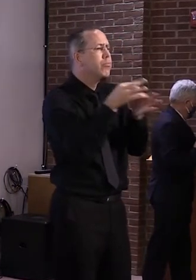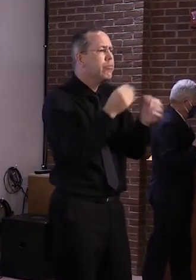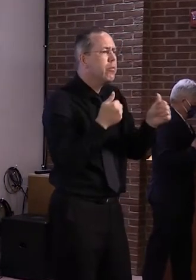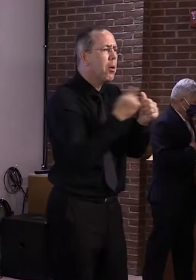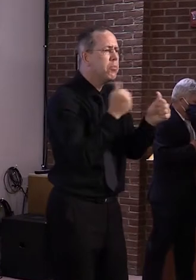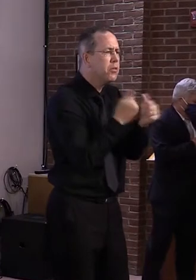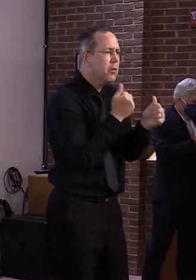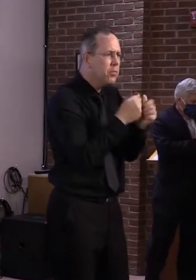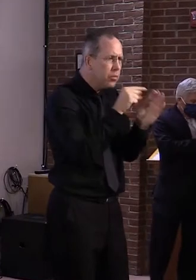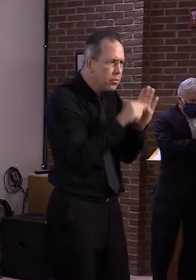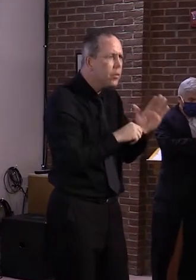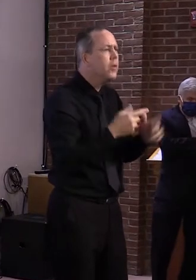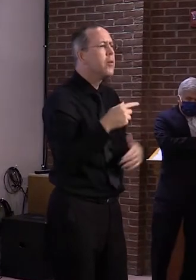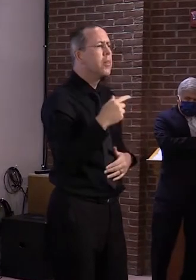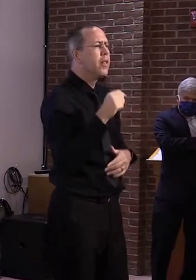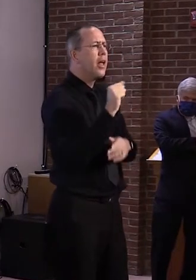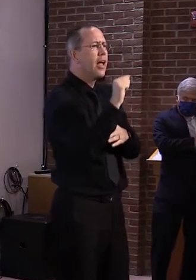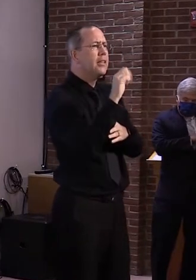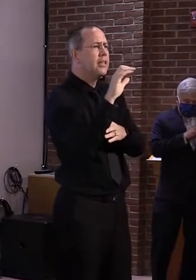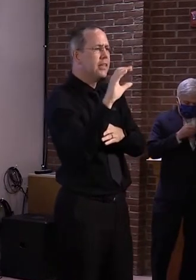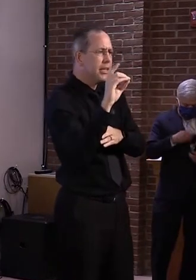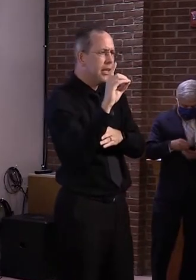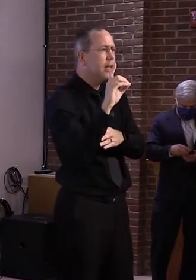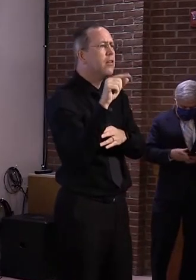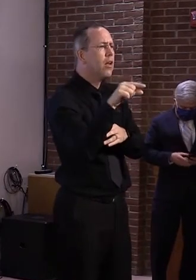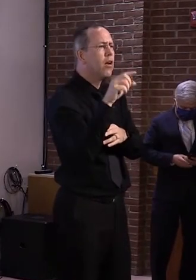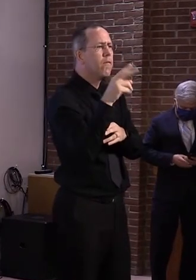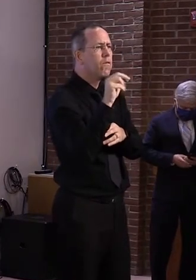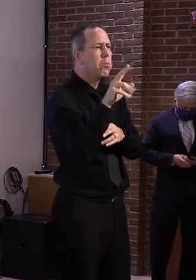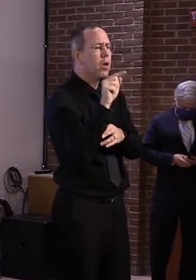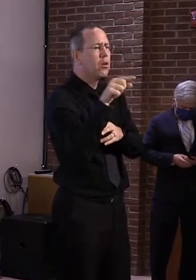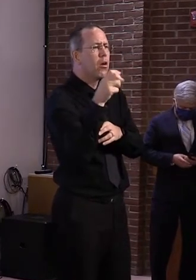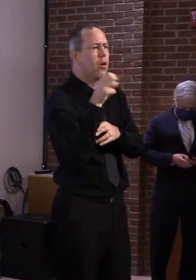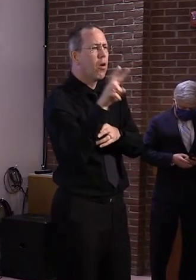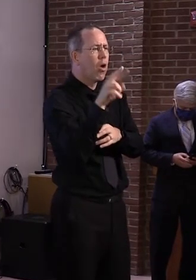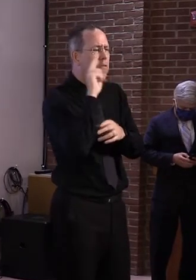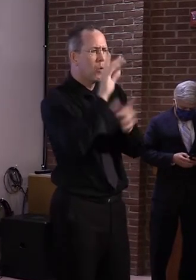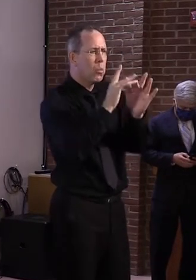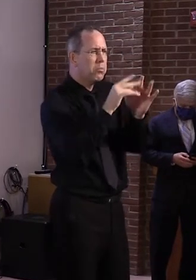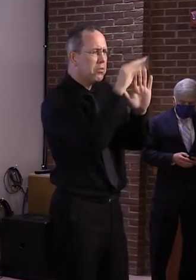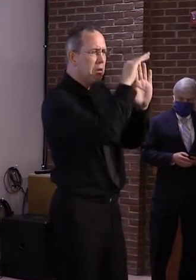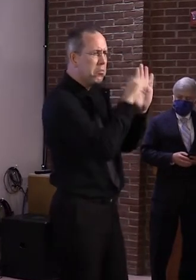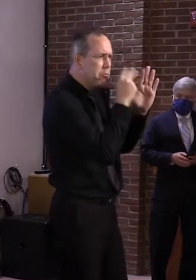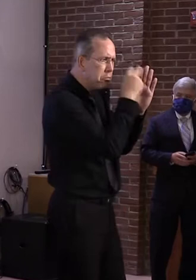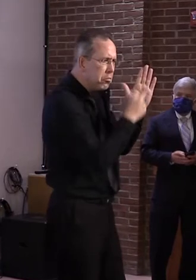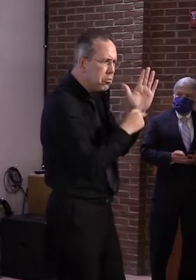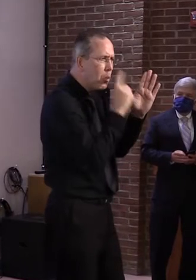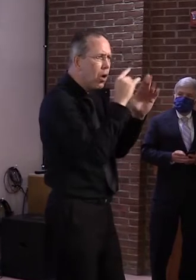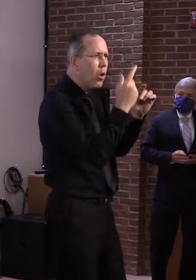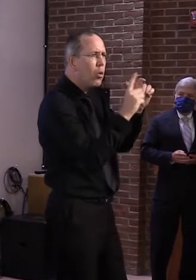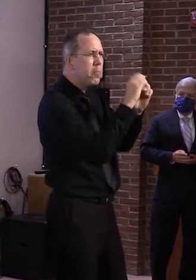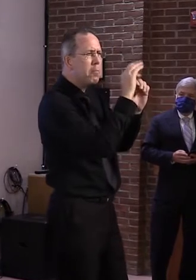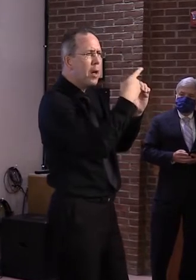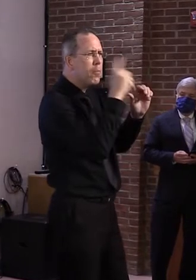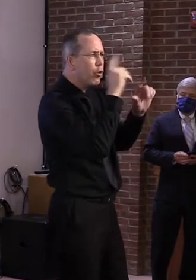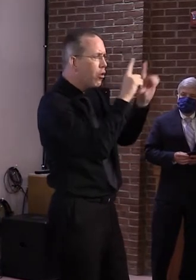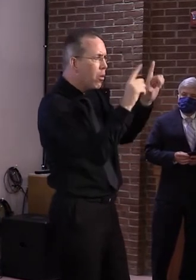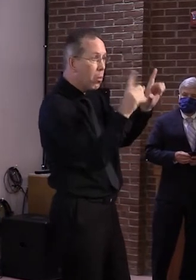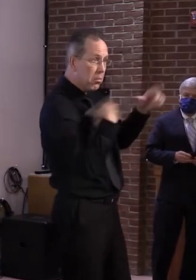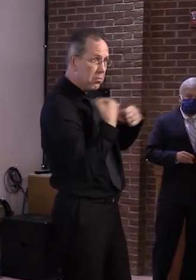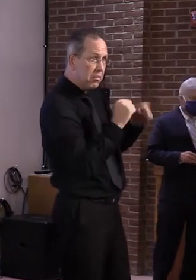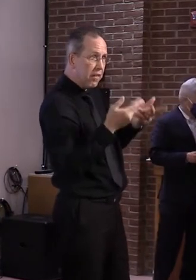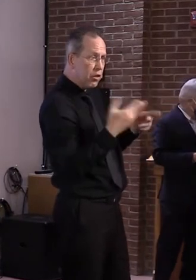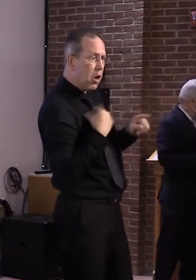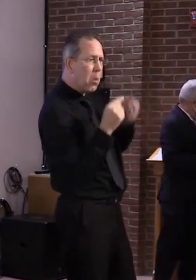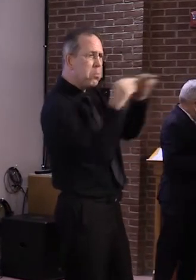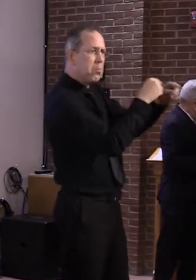accd.vermont.gov. And if it doesn't, and it doesn't mean they can fly or take a bus here without quarantine, it's